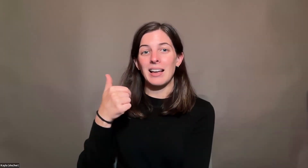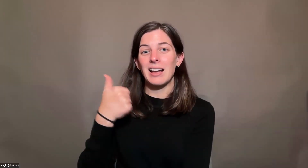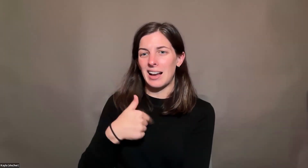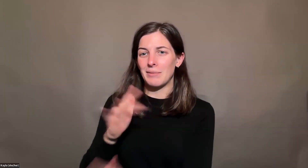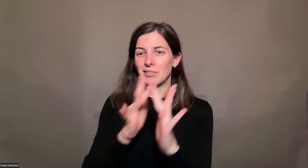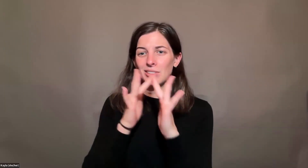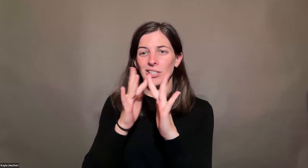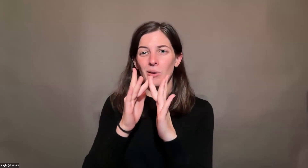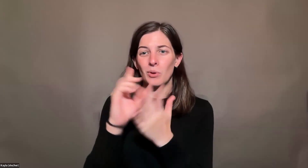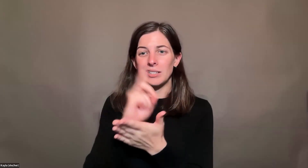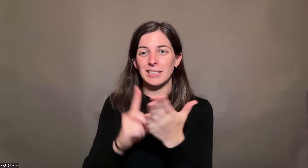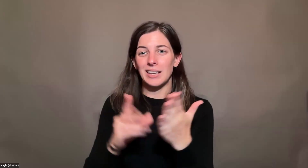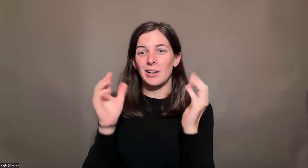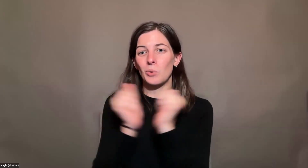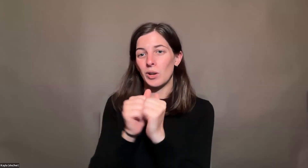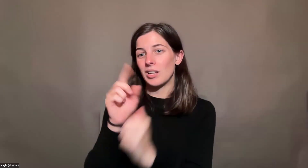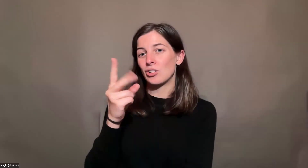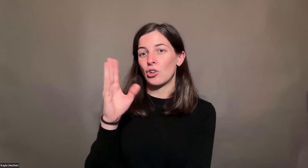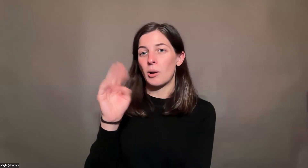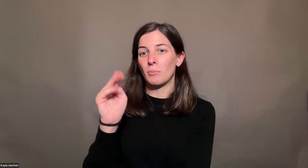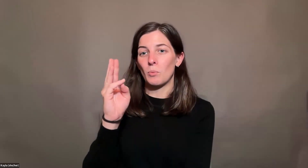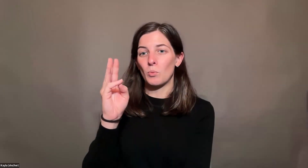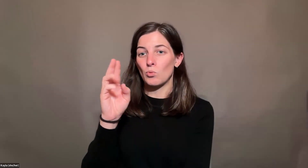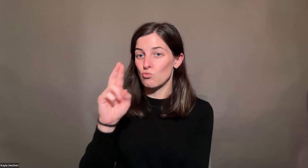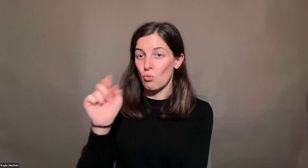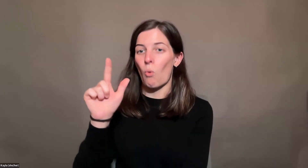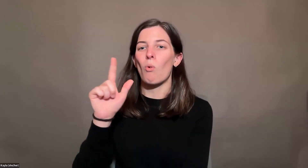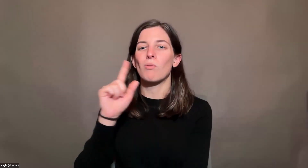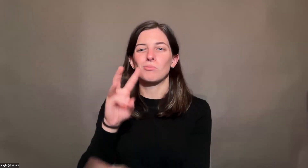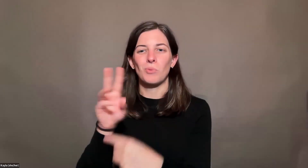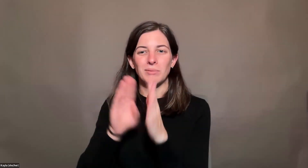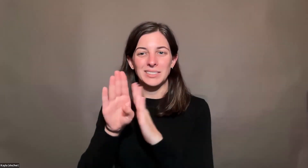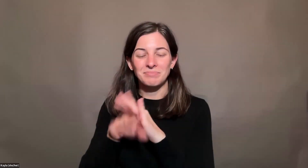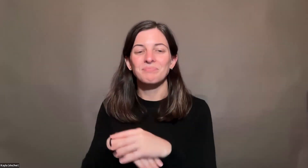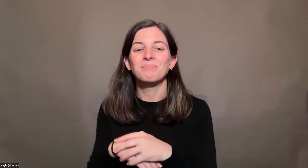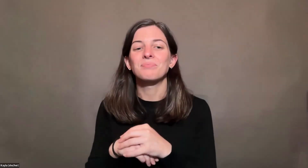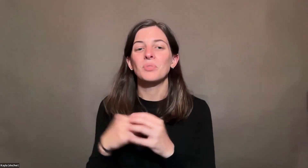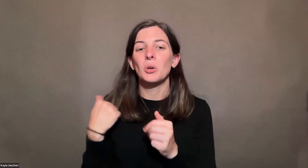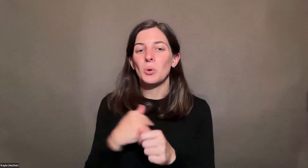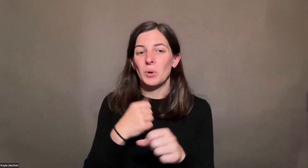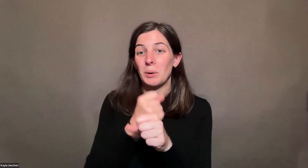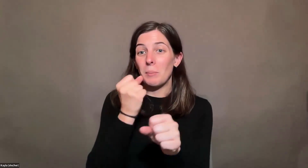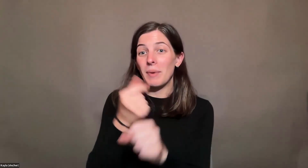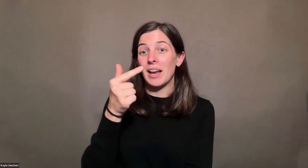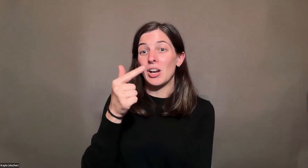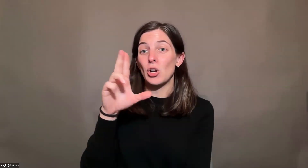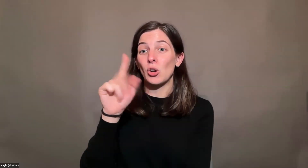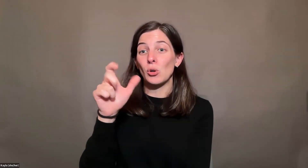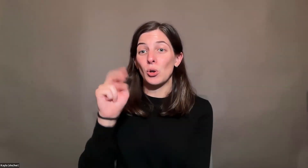Drumroll Knitwear. Thank you for joining us for the presentation Making Gutenberg Blocks Accessible, Practical